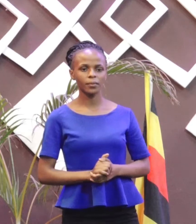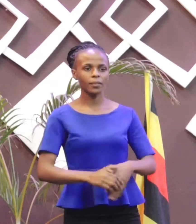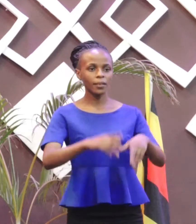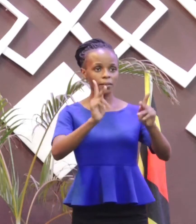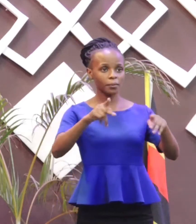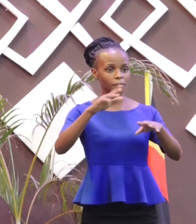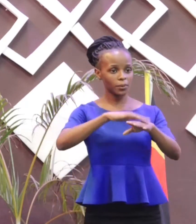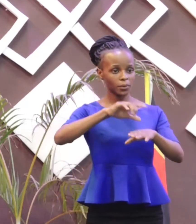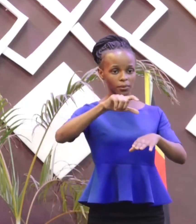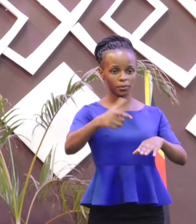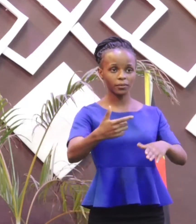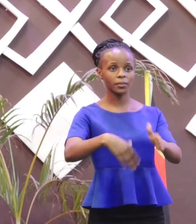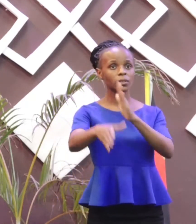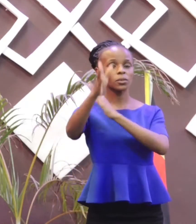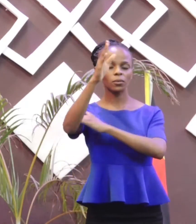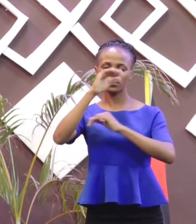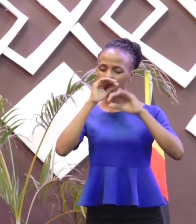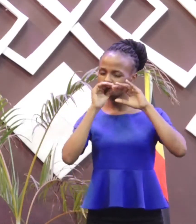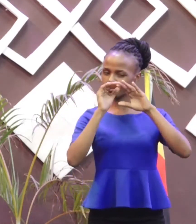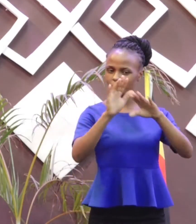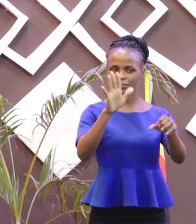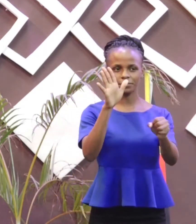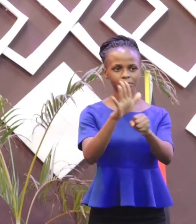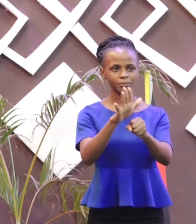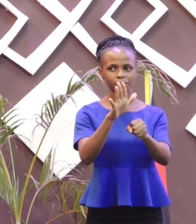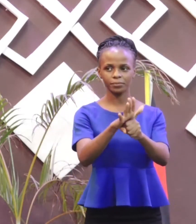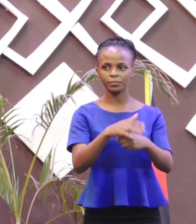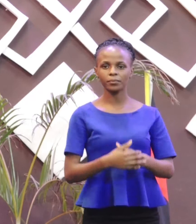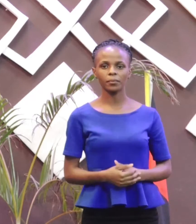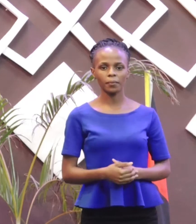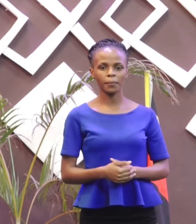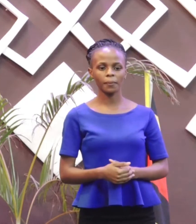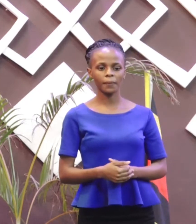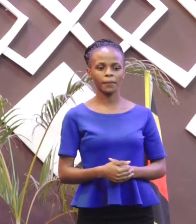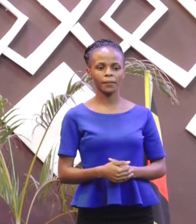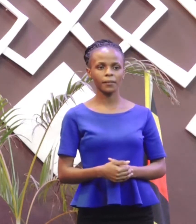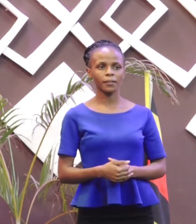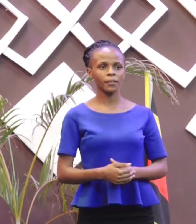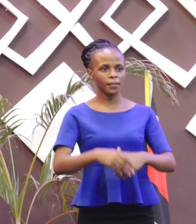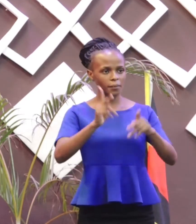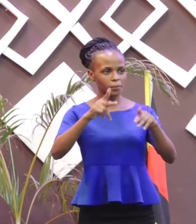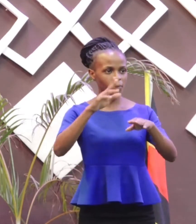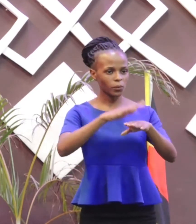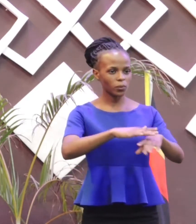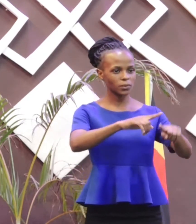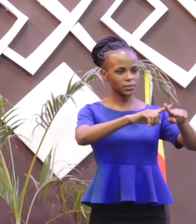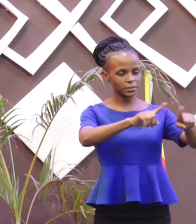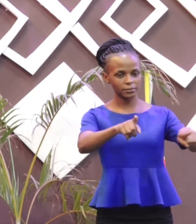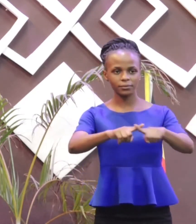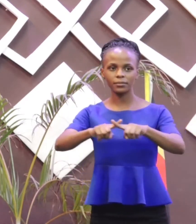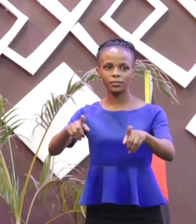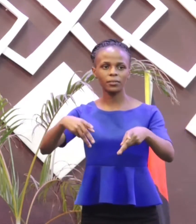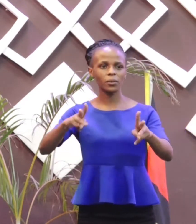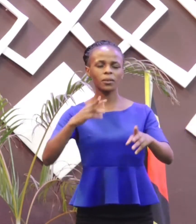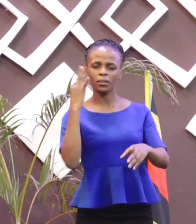abali ku radio mukama bawomukisa. Those on the radios, may God bless you. Abali ku mikutu, YouTube,